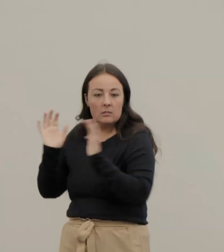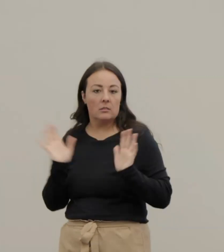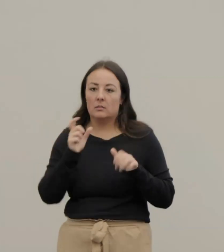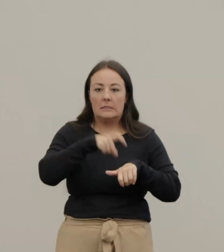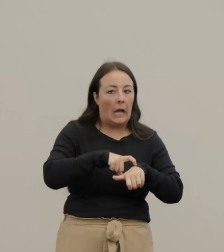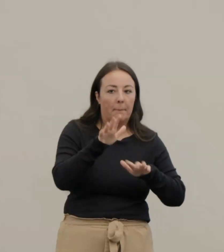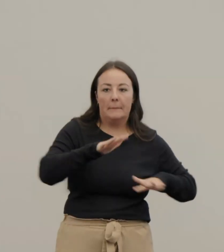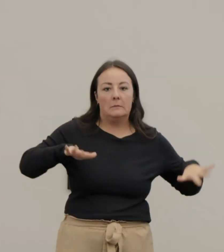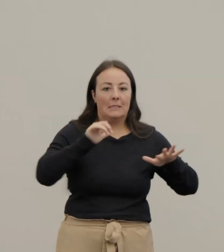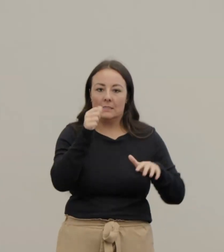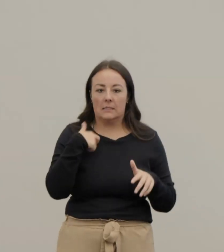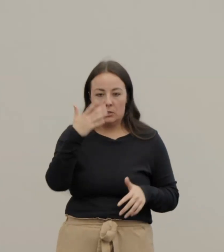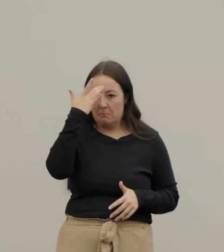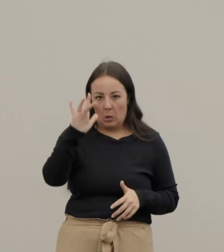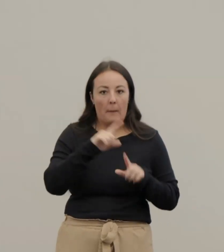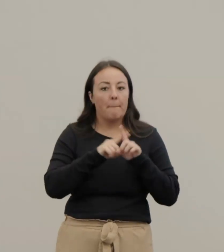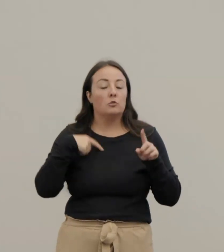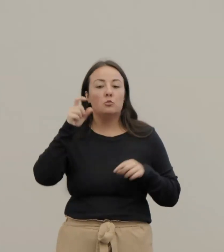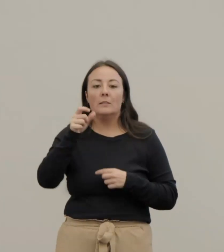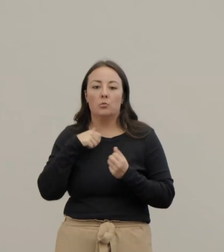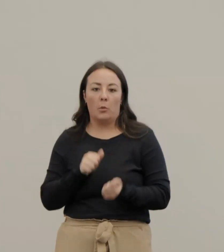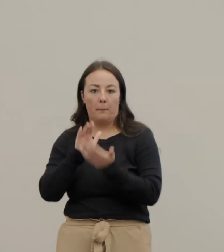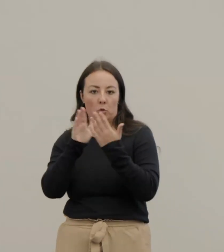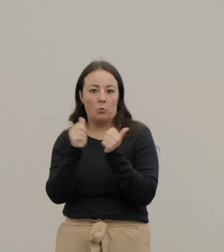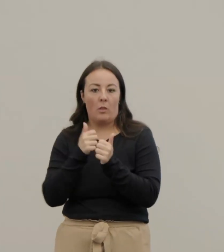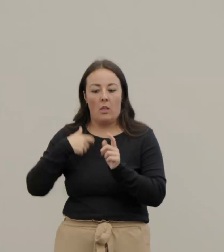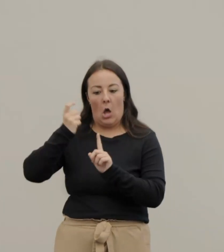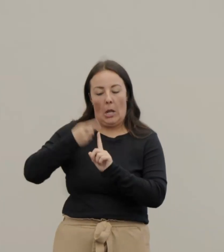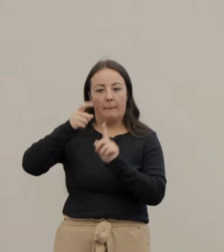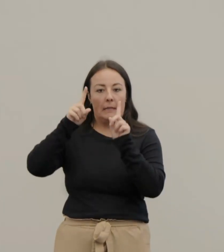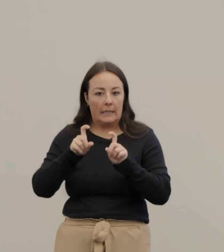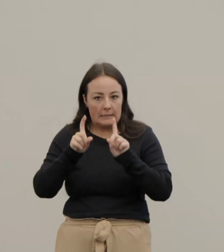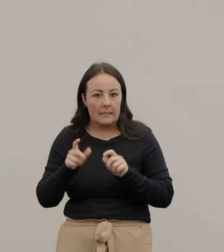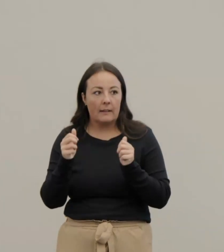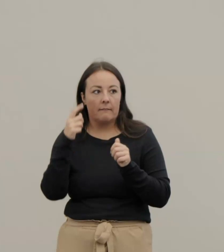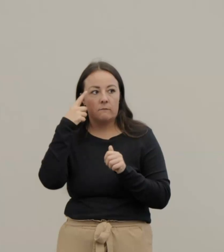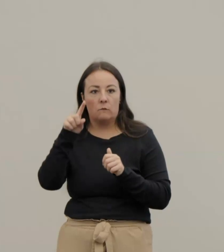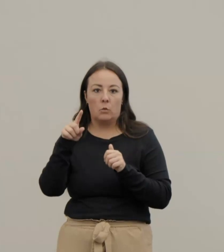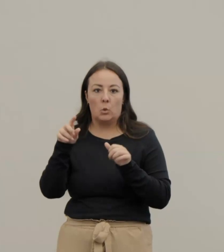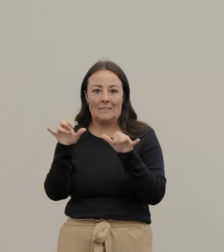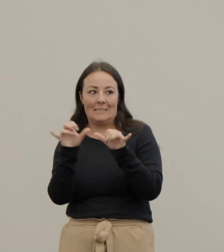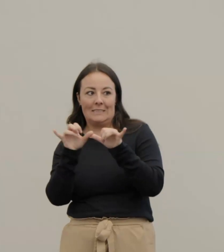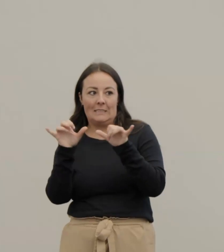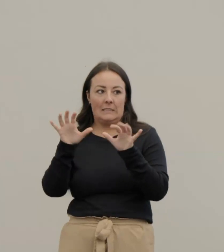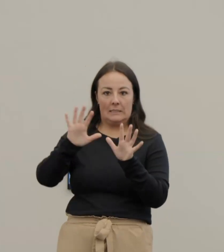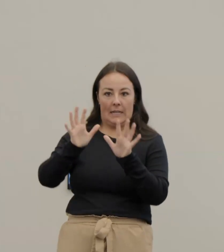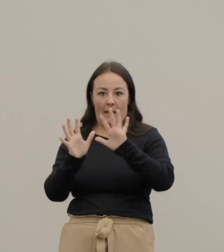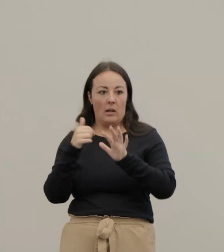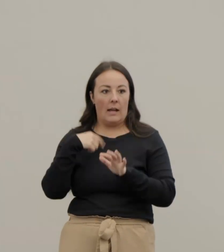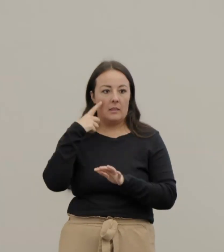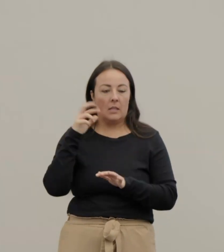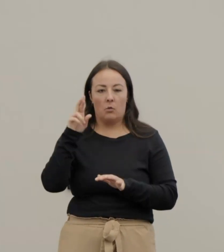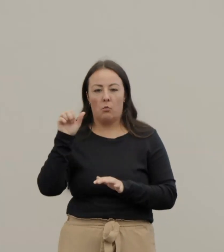wise. But you need to approach it with the automated testing for scale. That enterprise view, I think Rob said